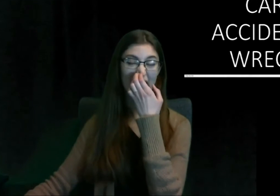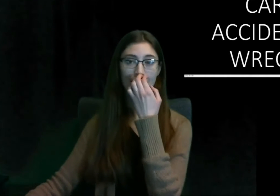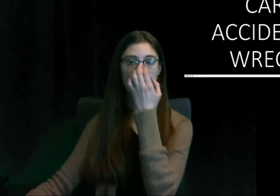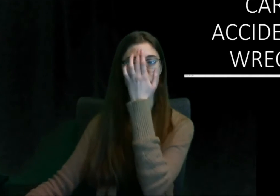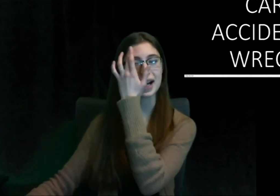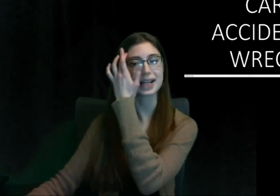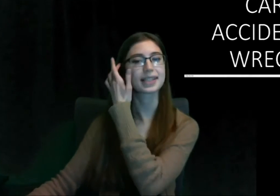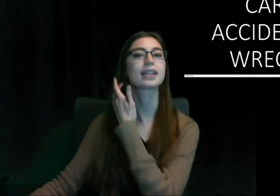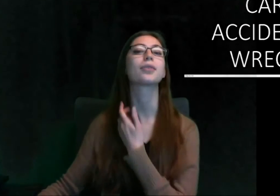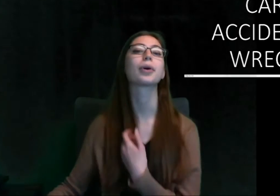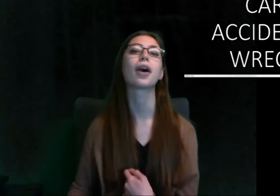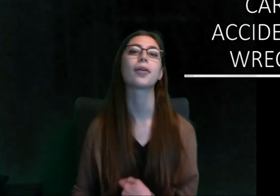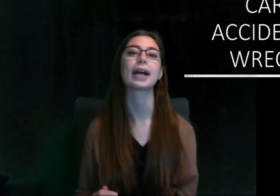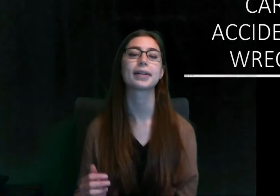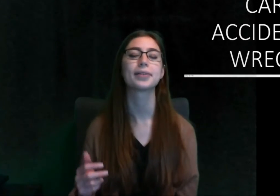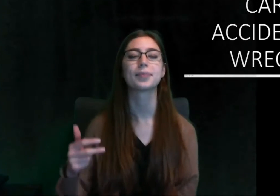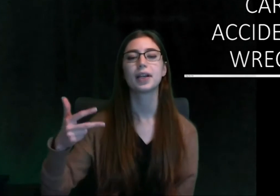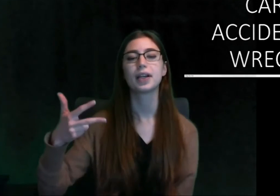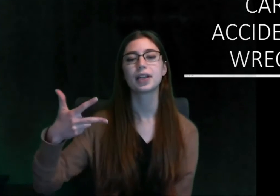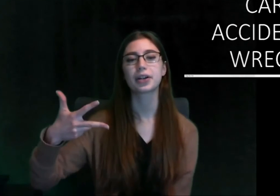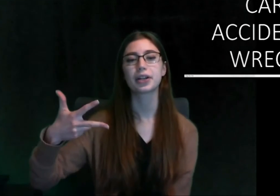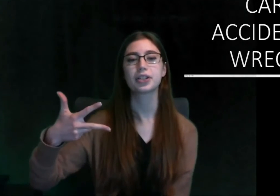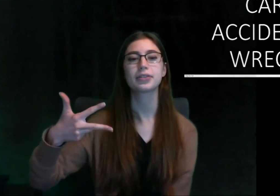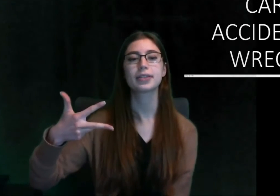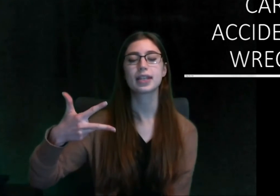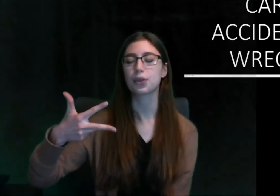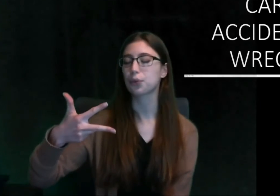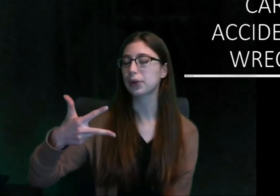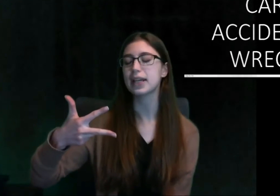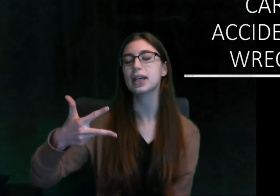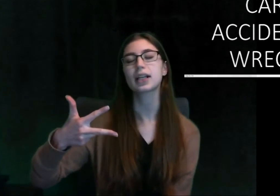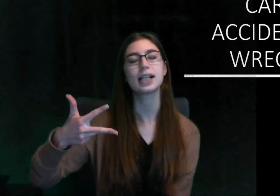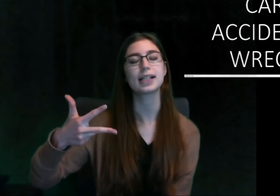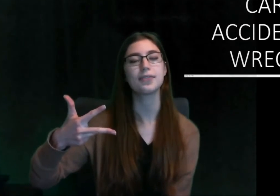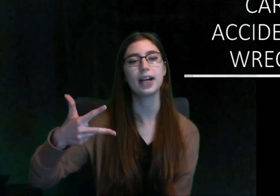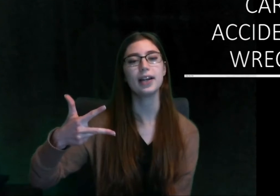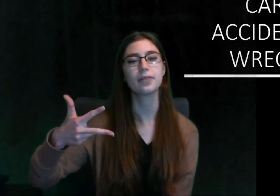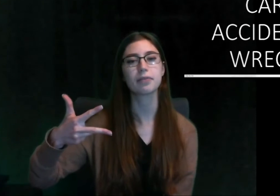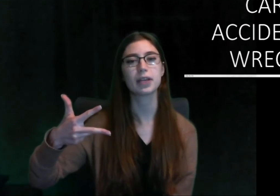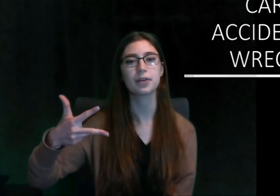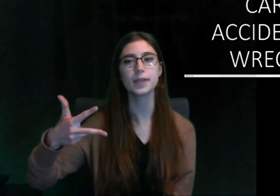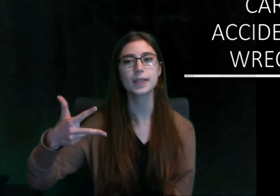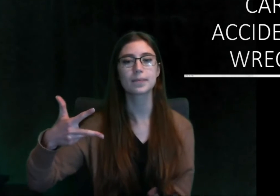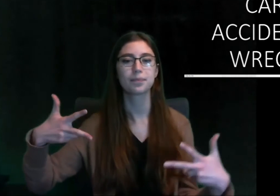Car accident or car wreck. You're going to use the 3 classifier for vehicles.